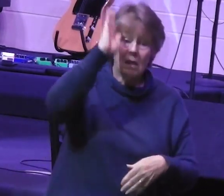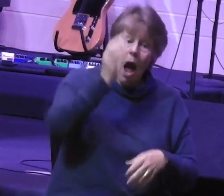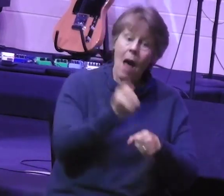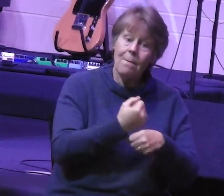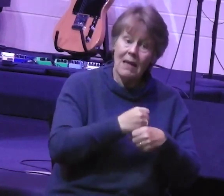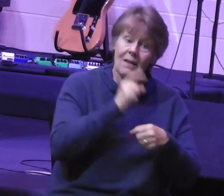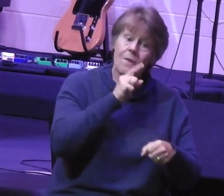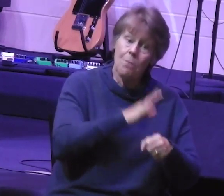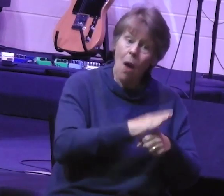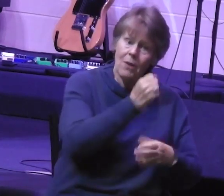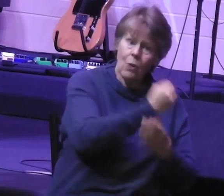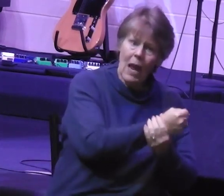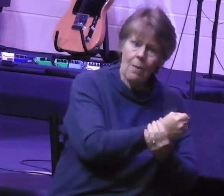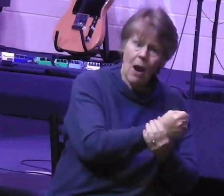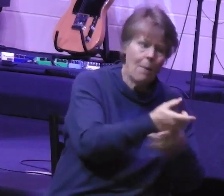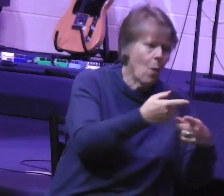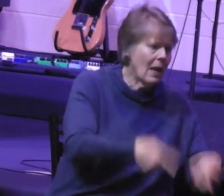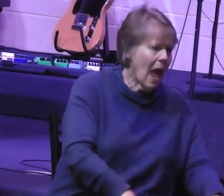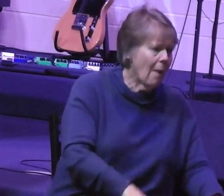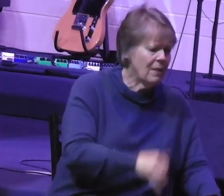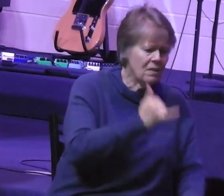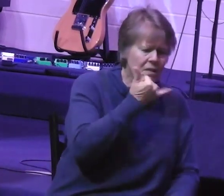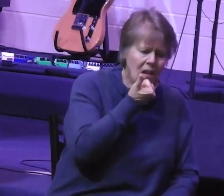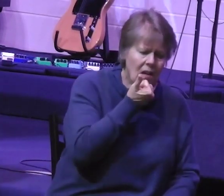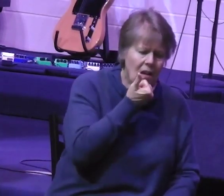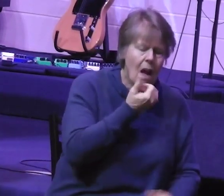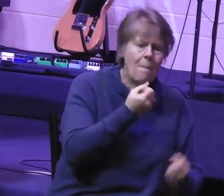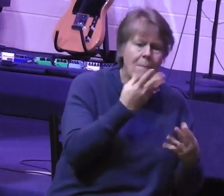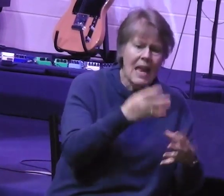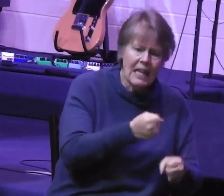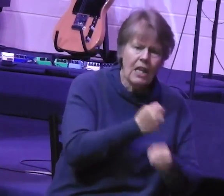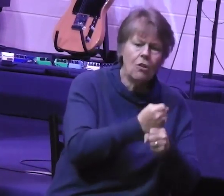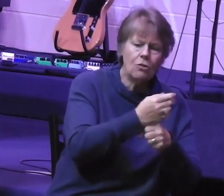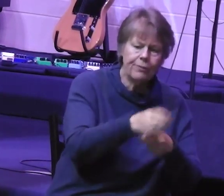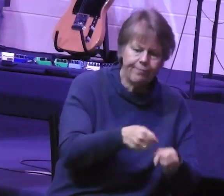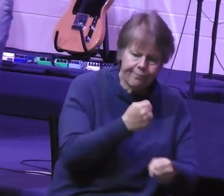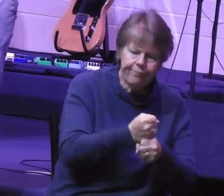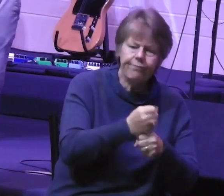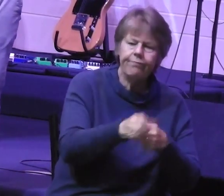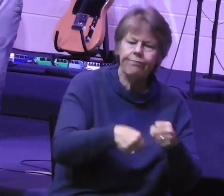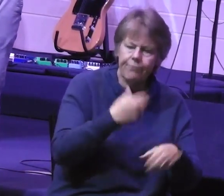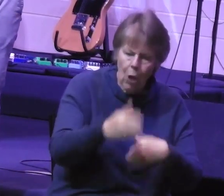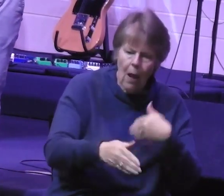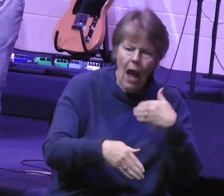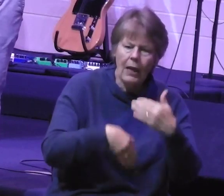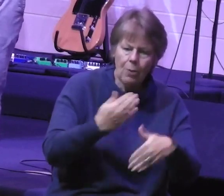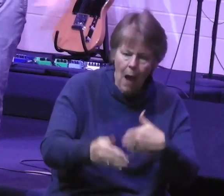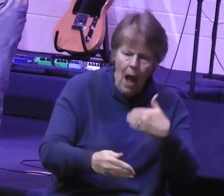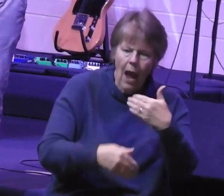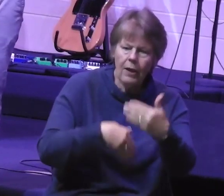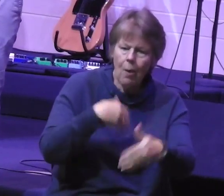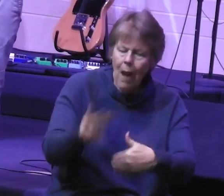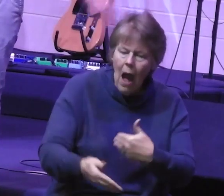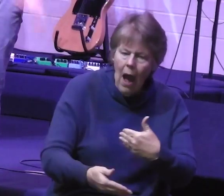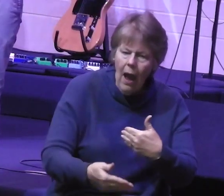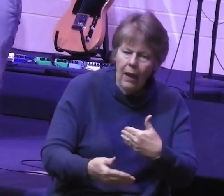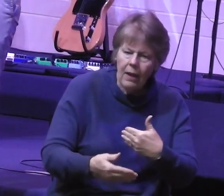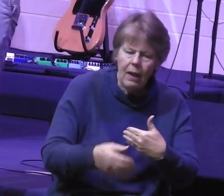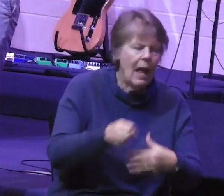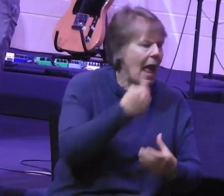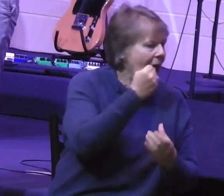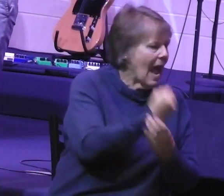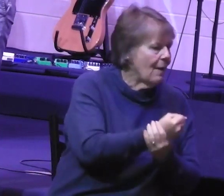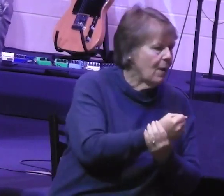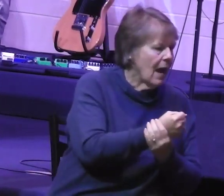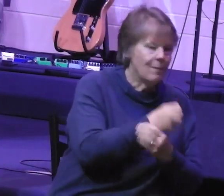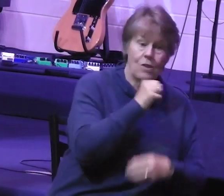by, and years go by, and years go by. And Abraham gets a little impatient, and he tries to do a few things his own way, and it doesn't